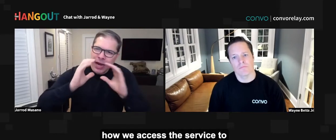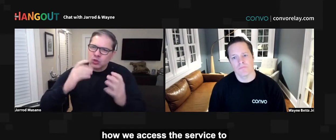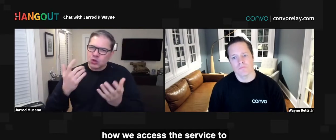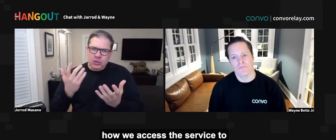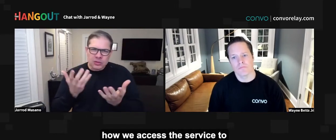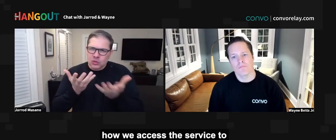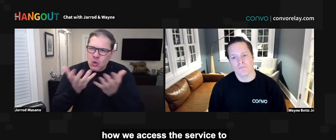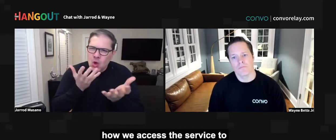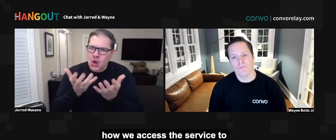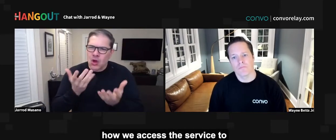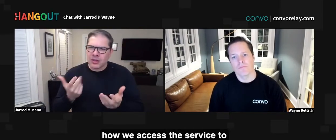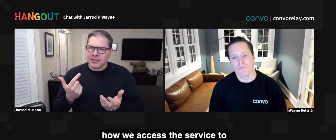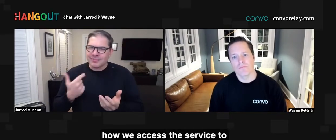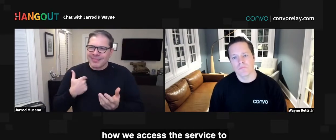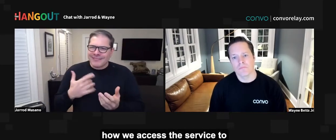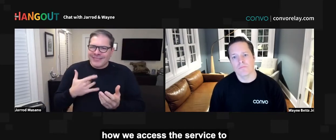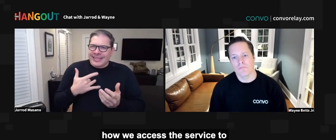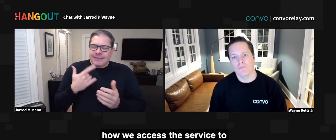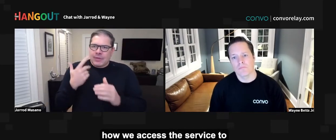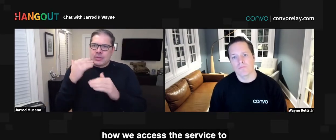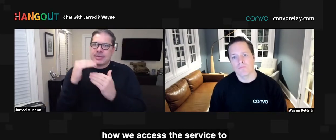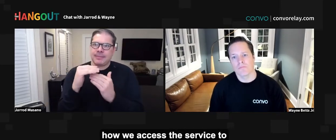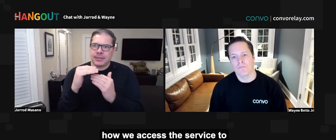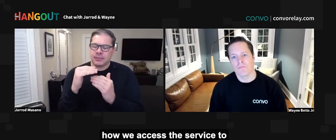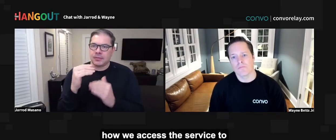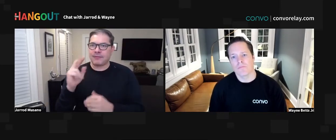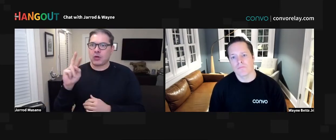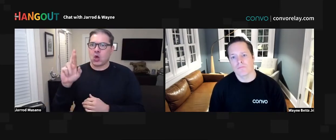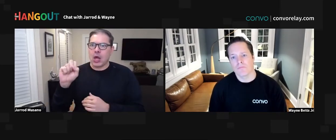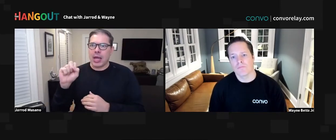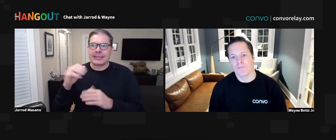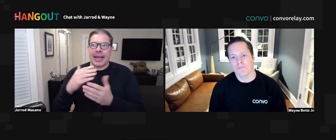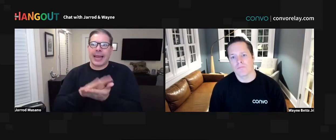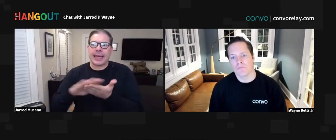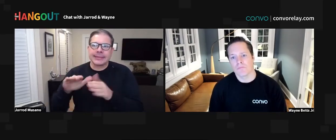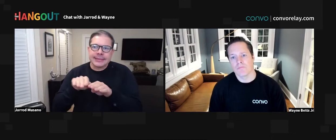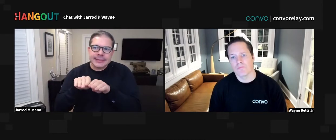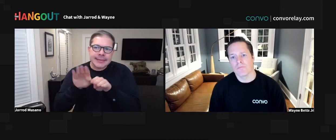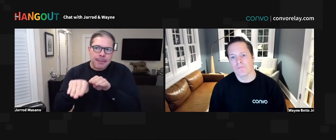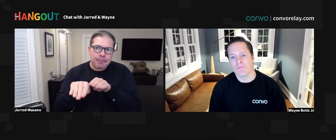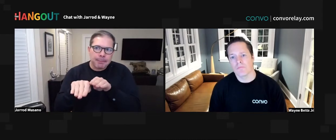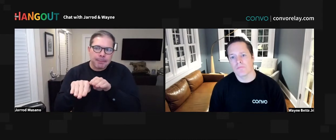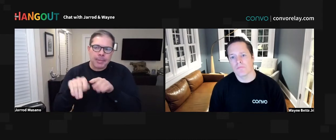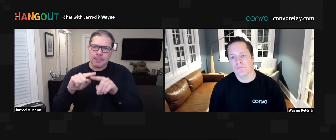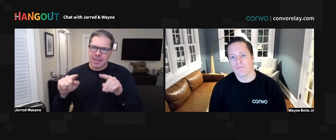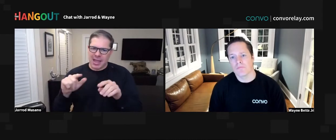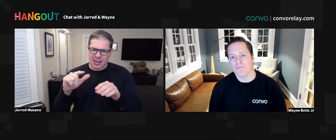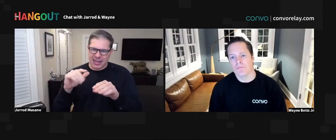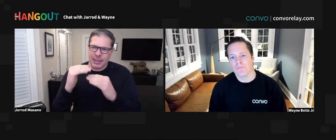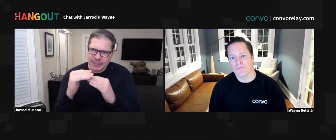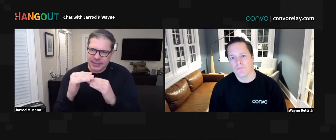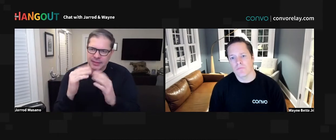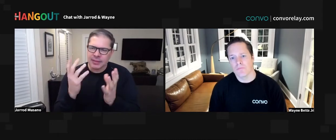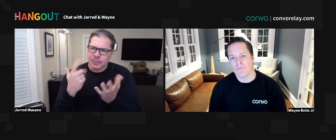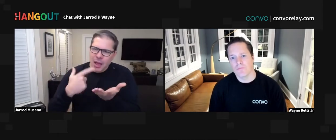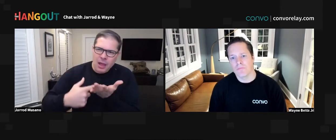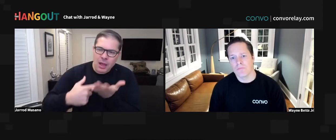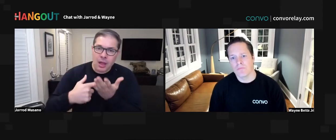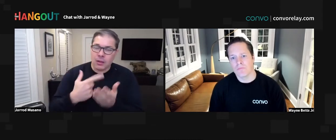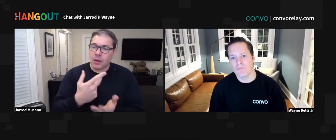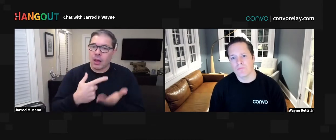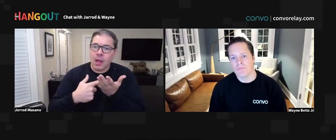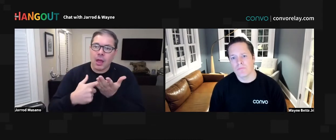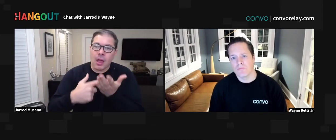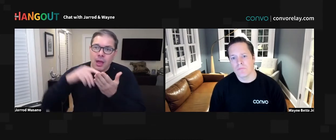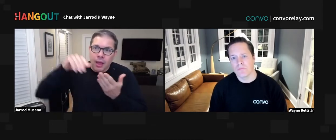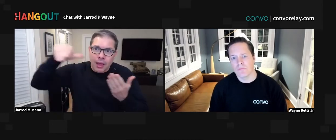we access the service, language, communication. We felt very limited. VRS was a very nice step forward,